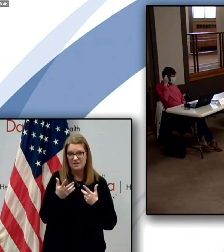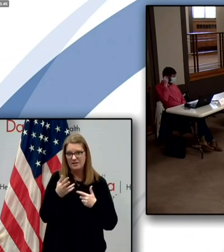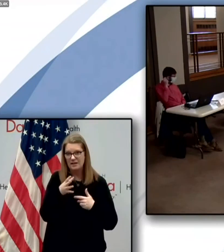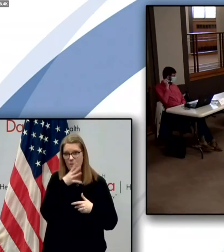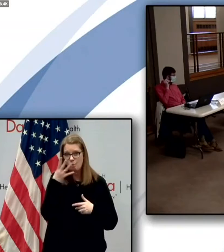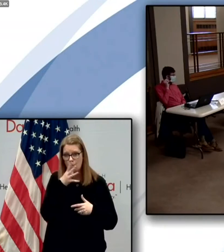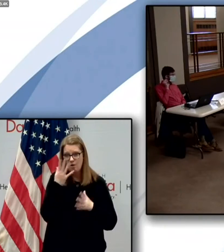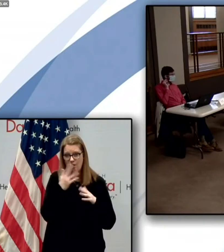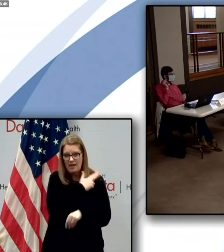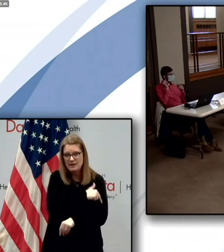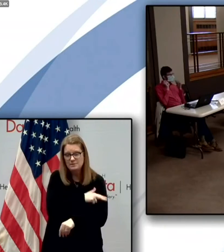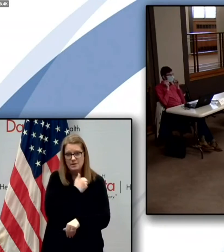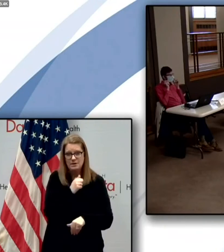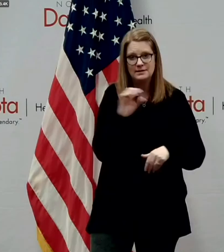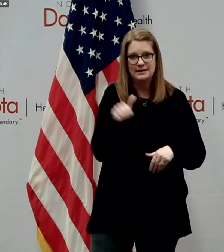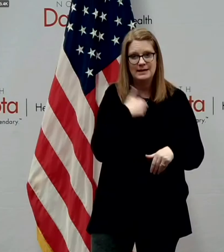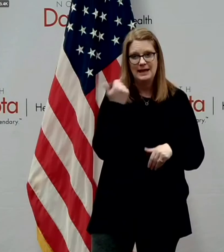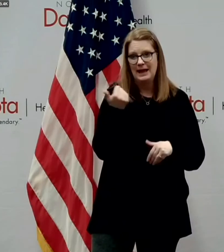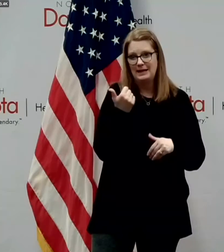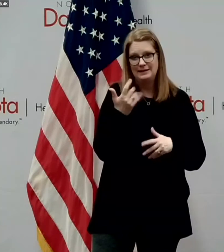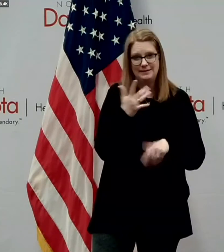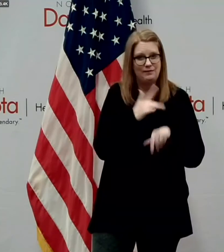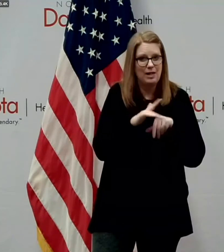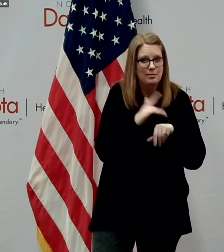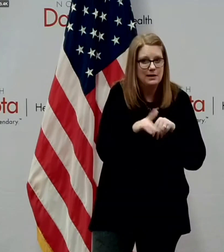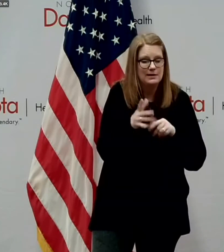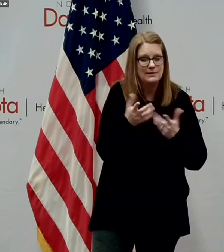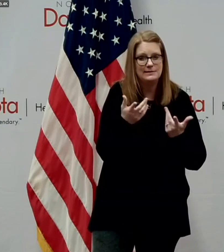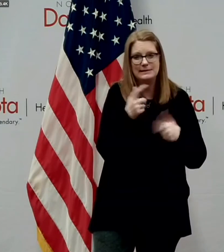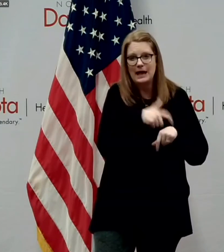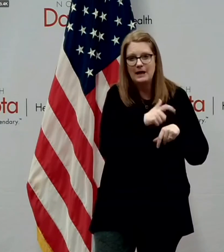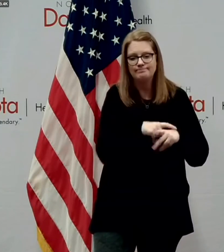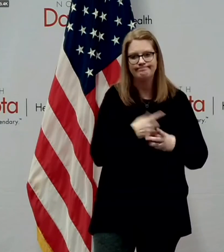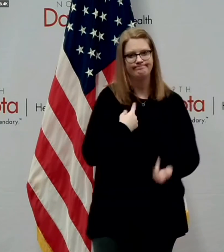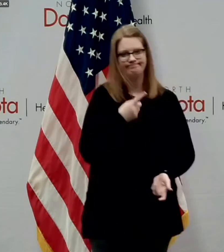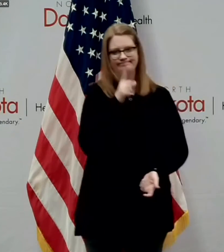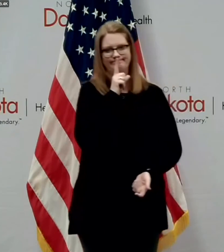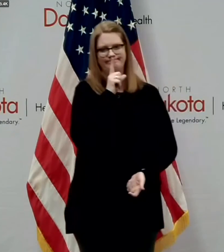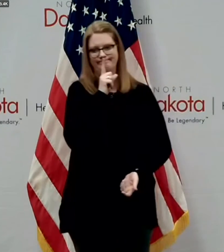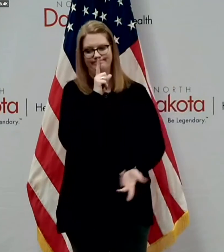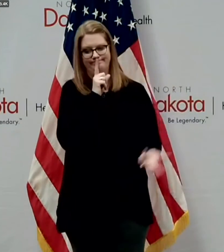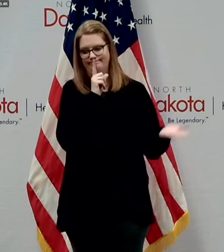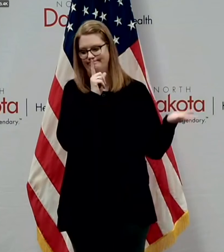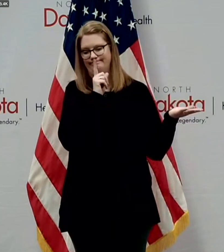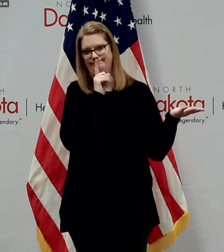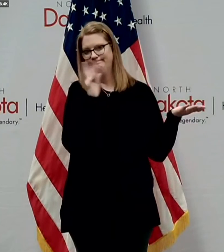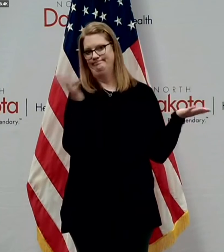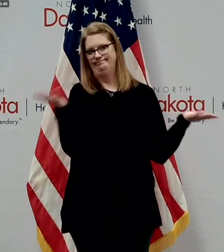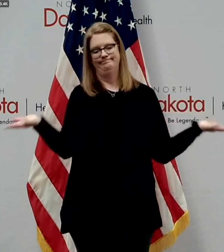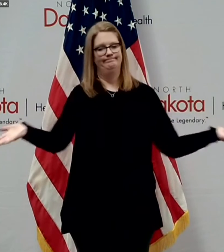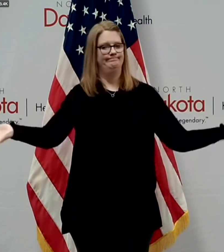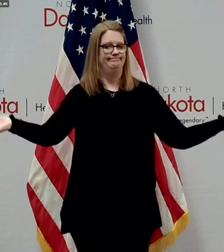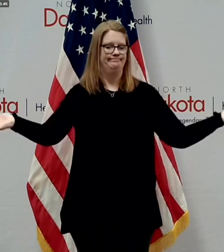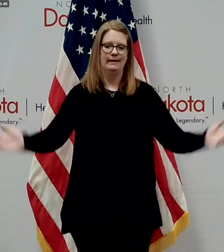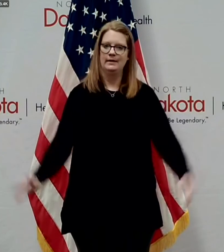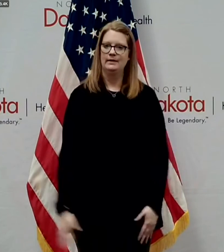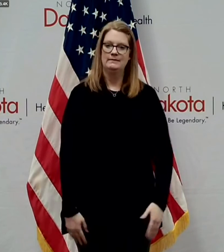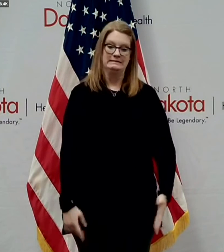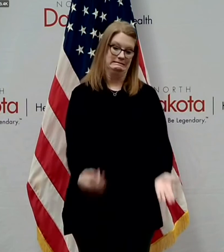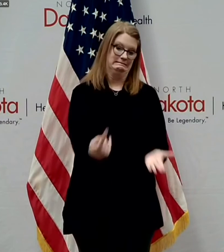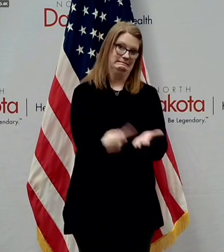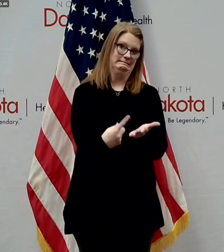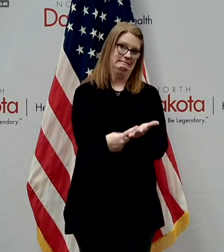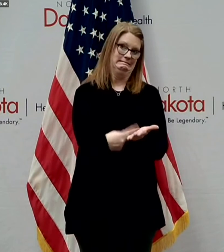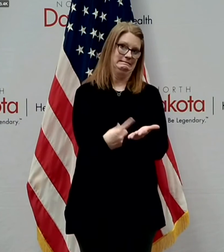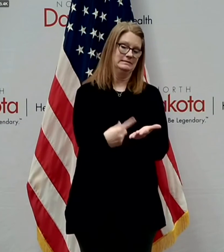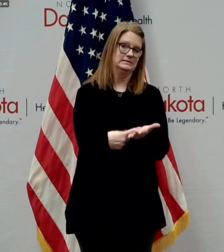hospitals? For Alan, no word. I mean, in the sense that, there's lots of discussions about that